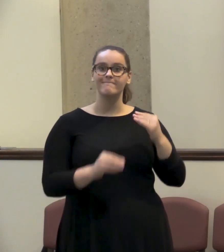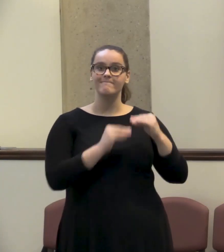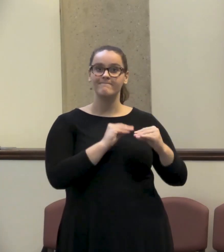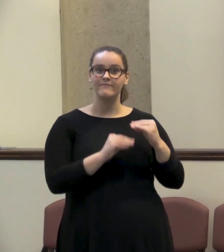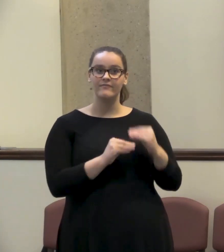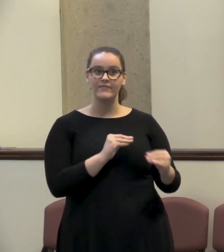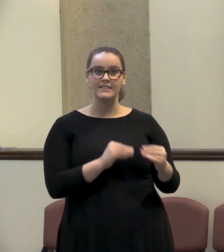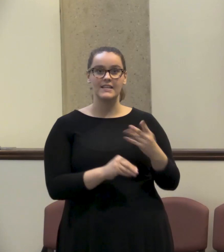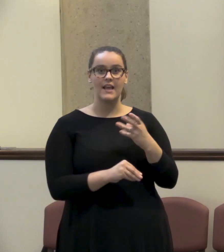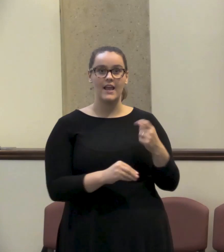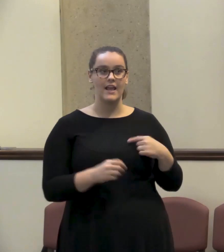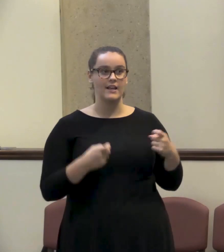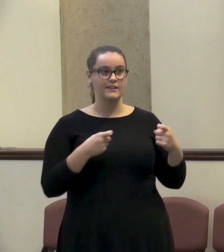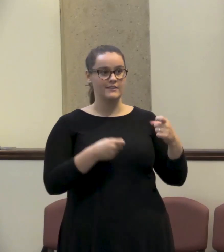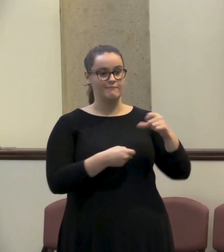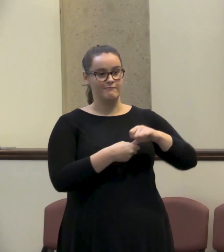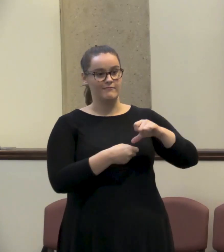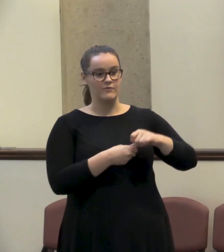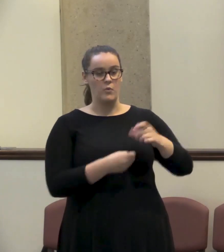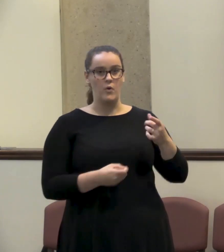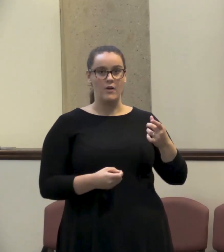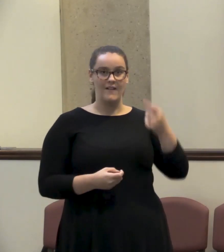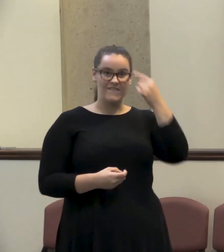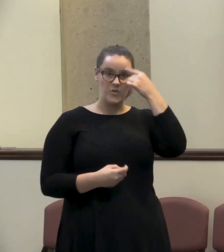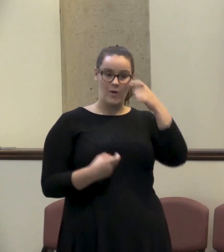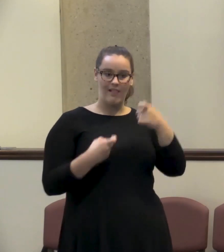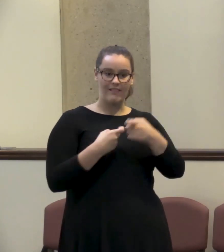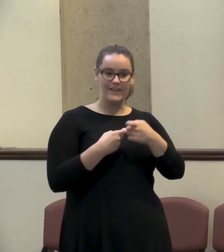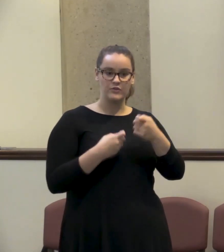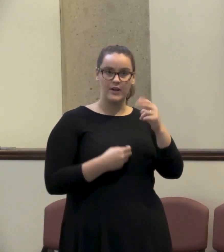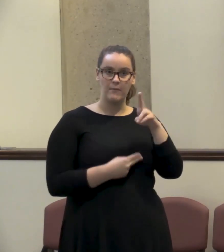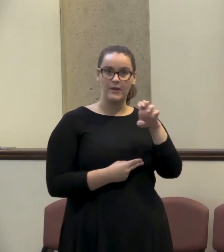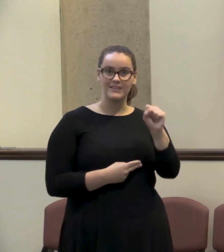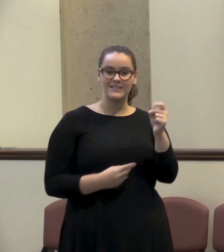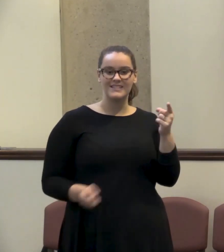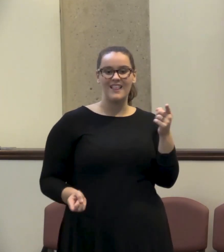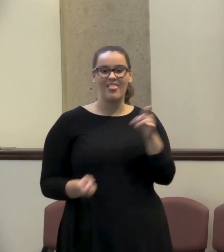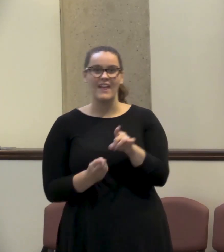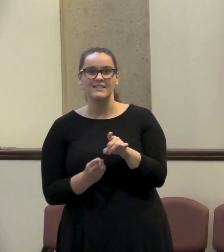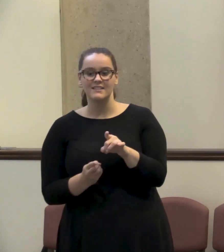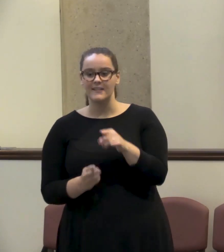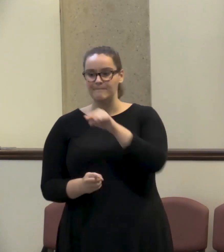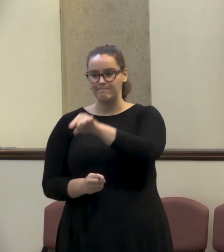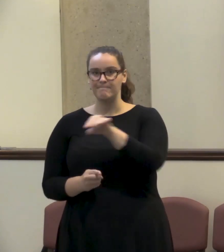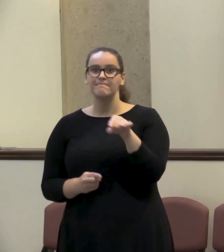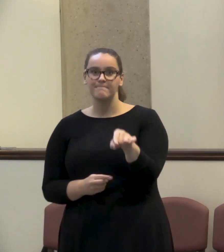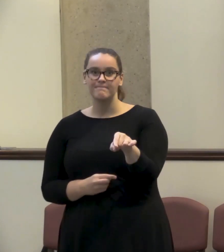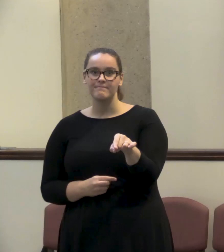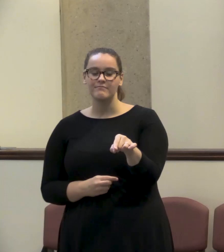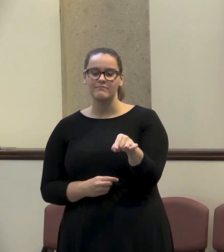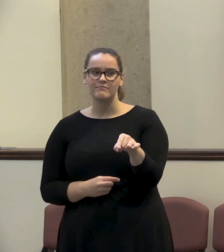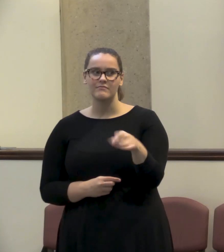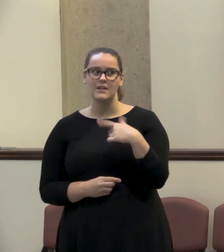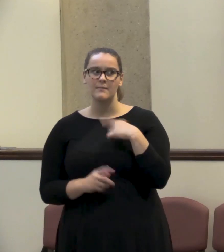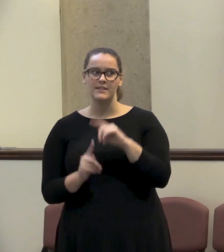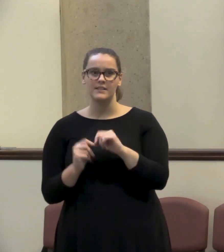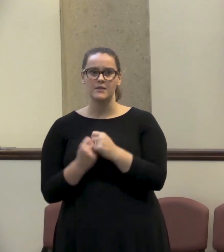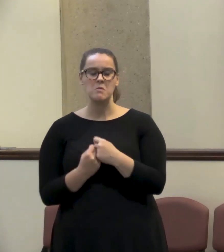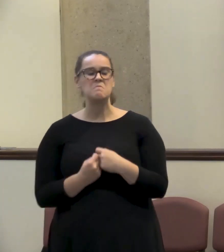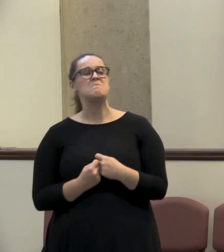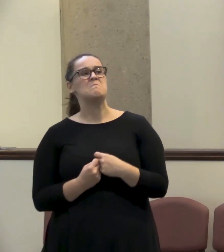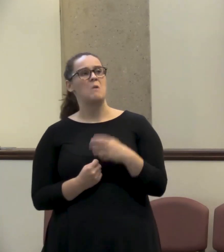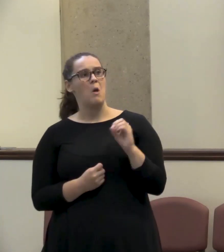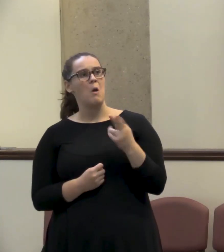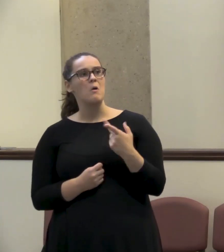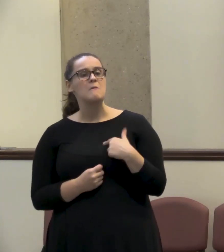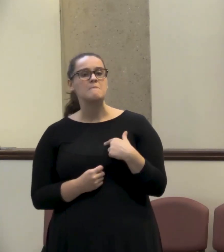costs for electric buses are less than the cost of operating either diesel or gas buses. And they said, oh, and that's a good thing, because at